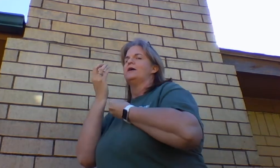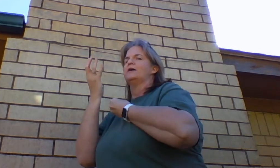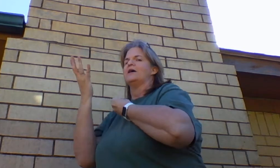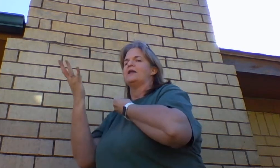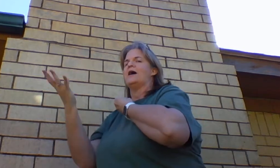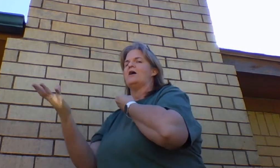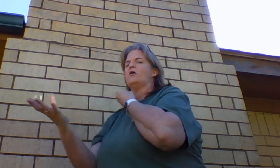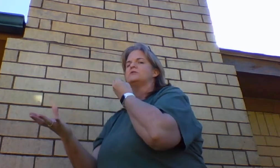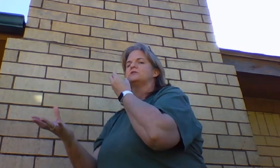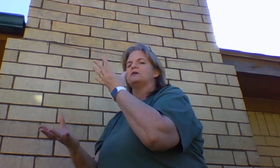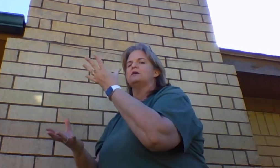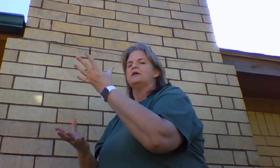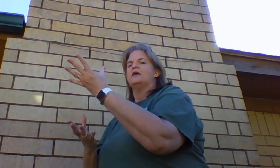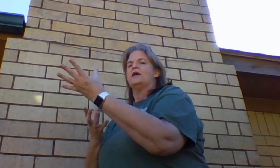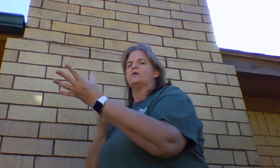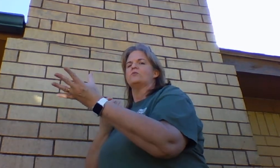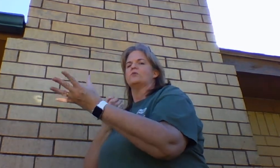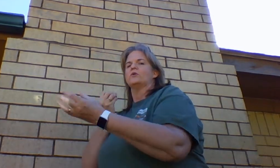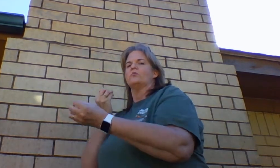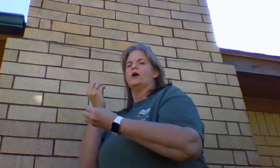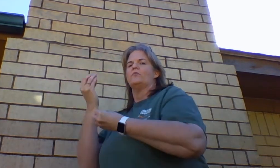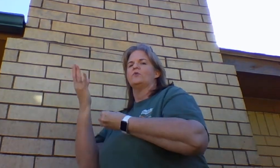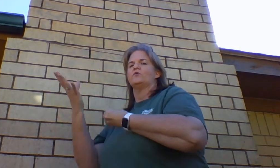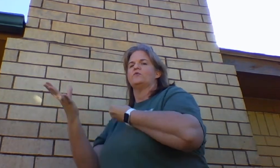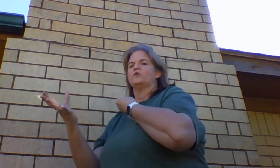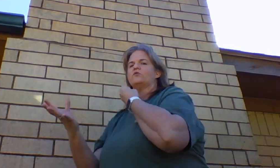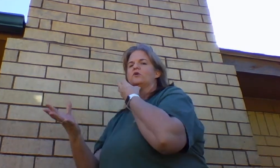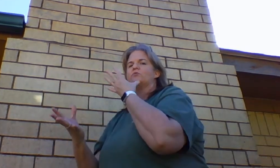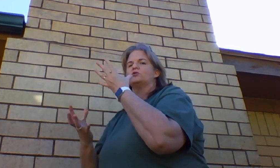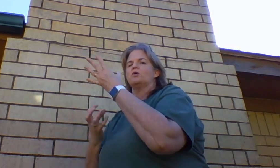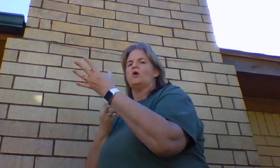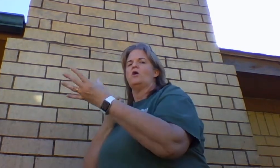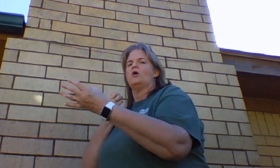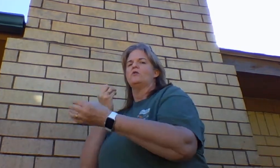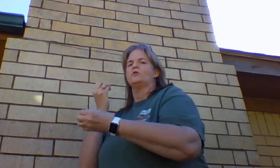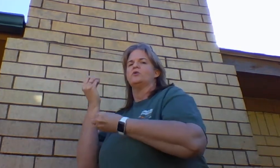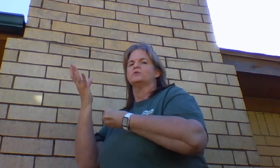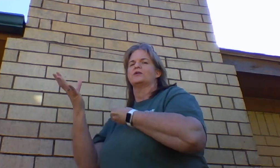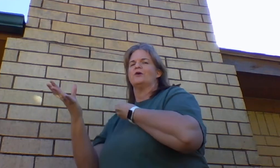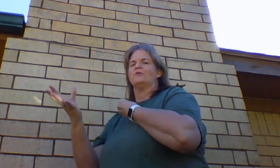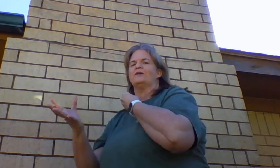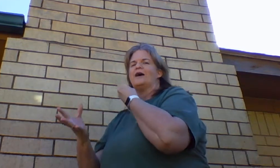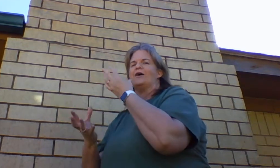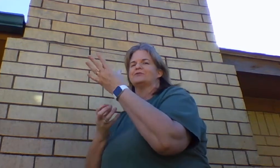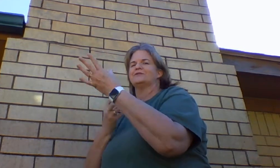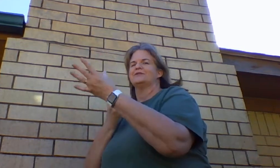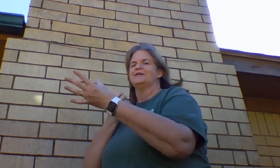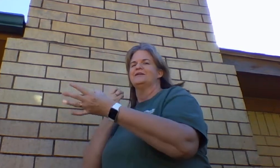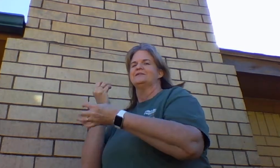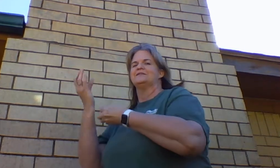and out. And we're going to pop those fingers up to show all the notes coming out.